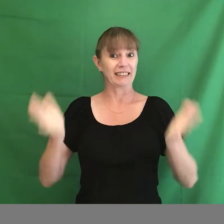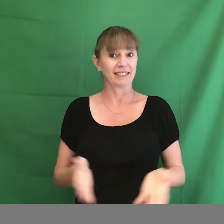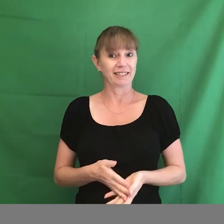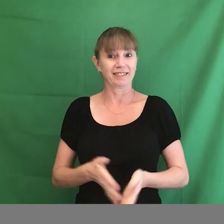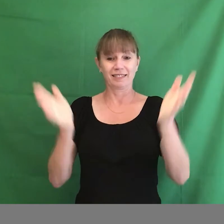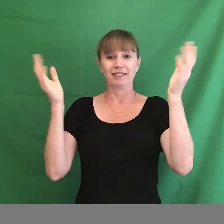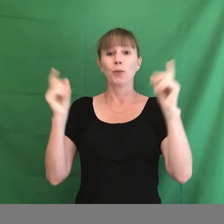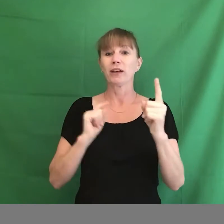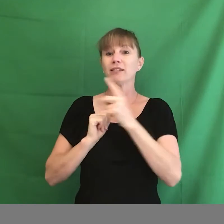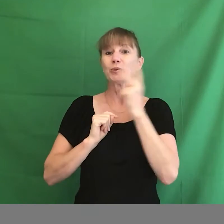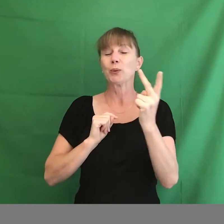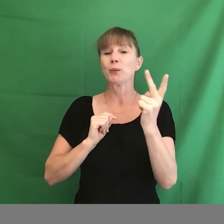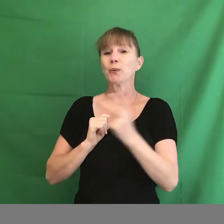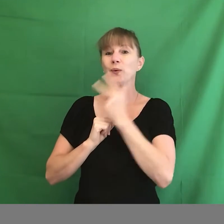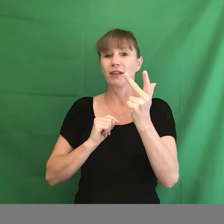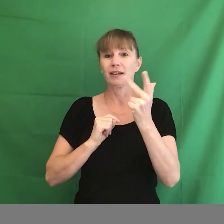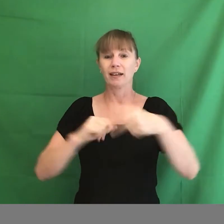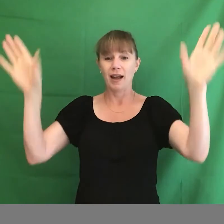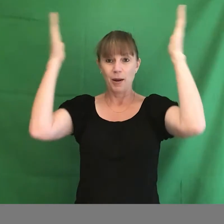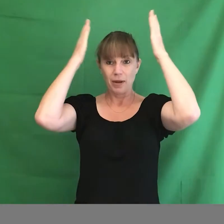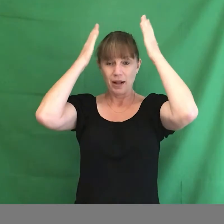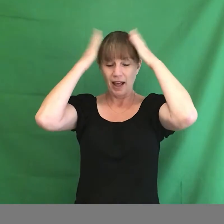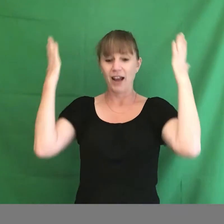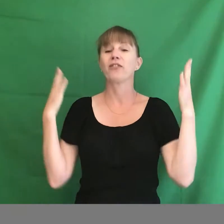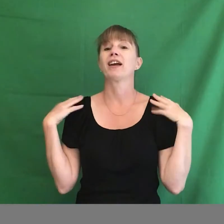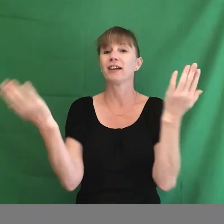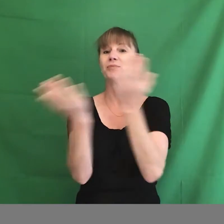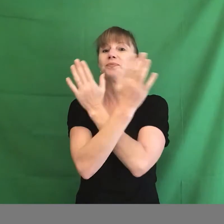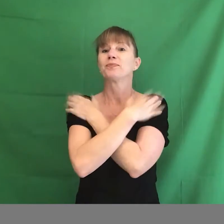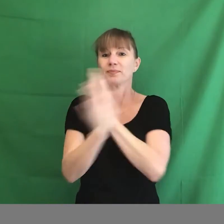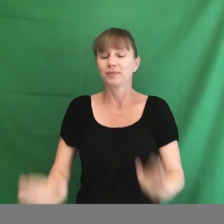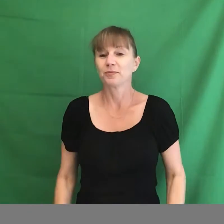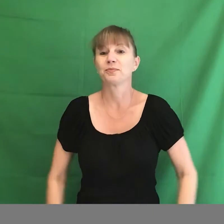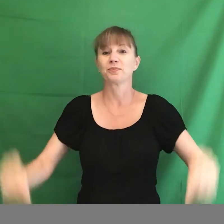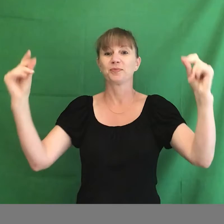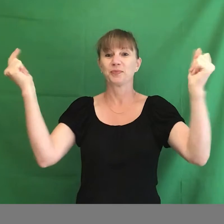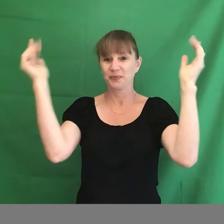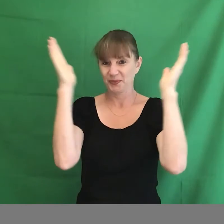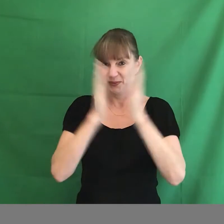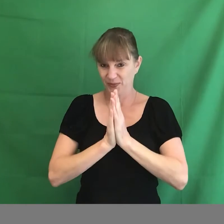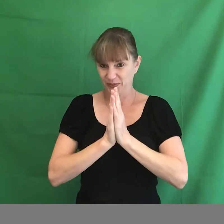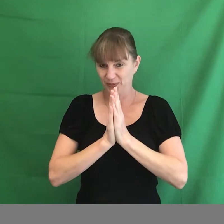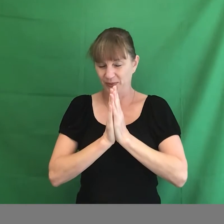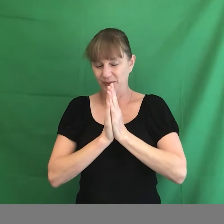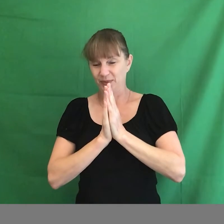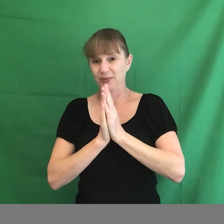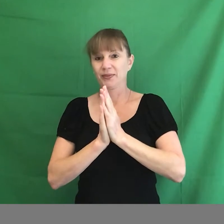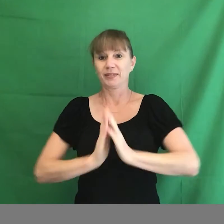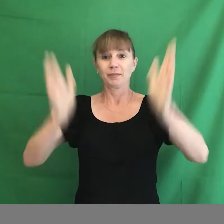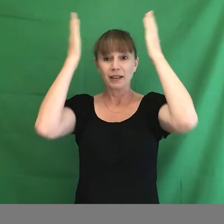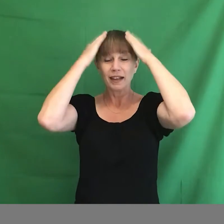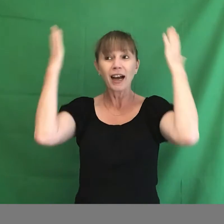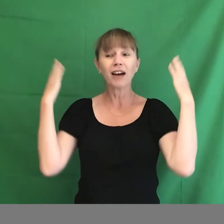you ready? 1, 2, 3. I'm alive, alert, awake,